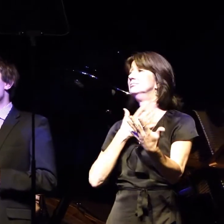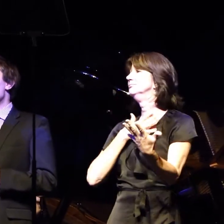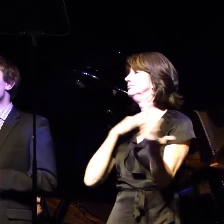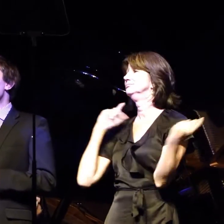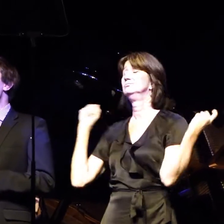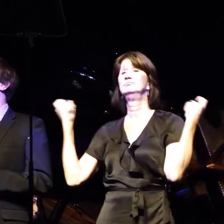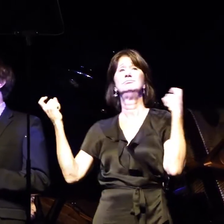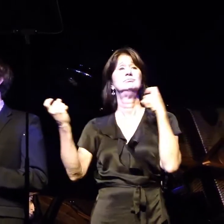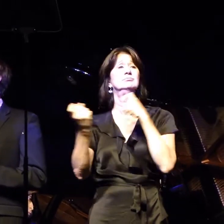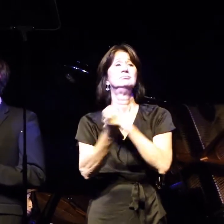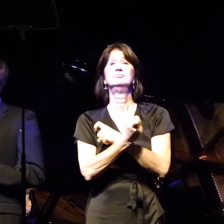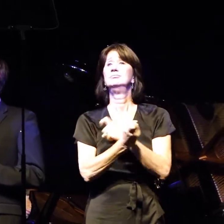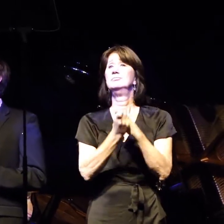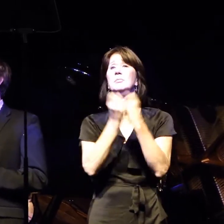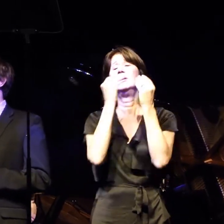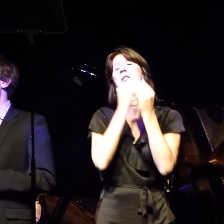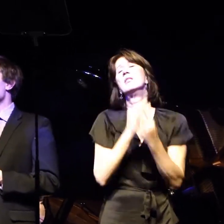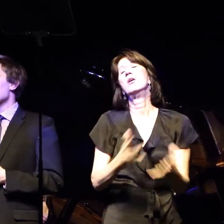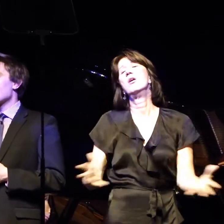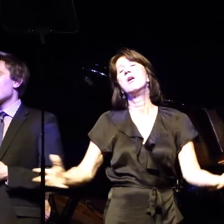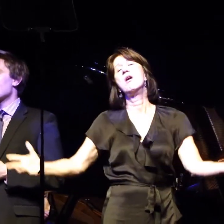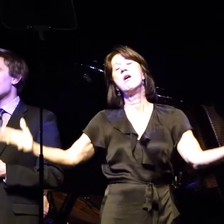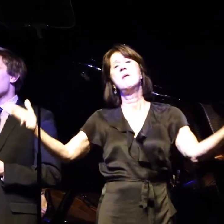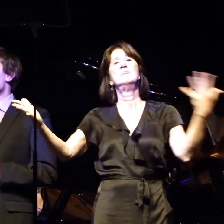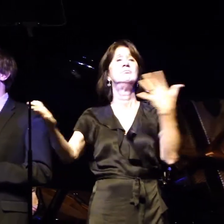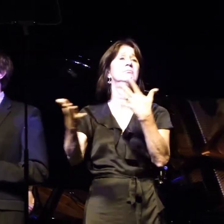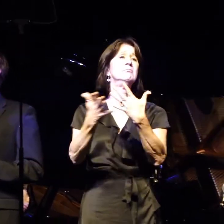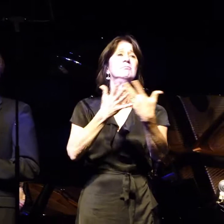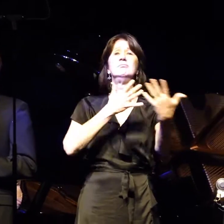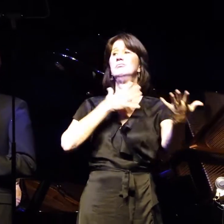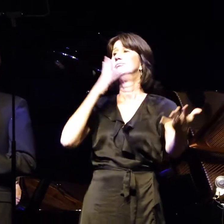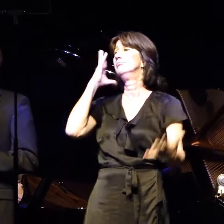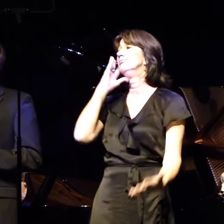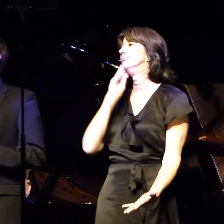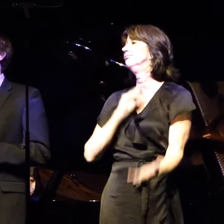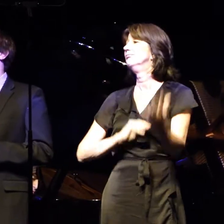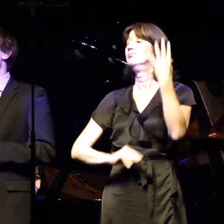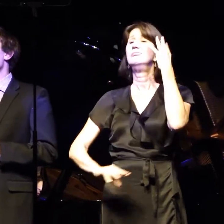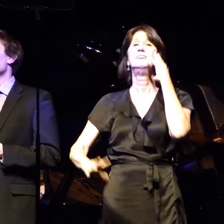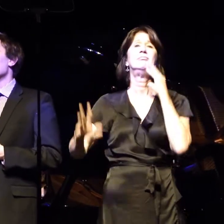changed. Well, something's lost and something's gained